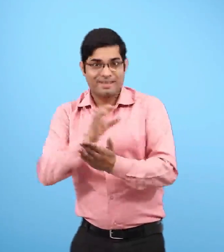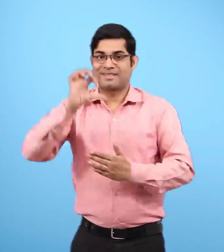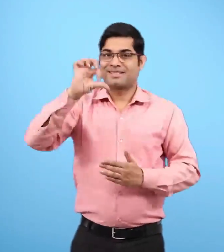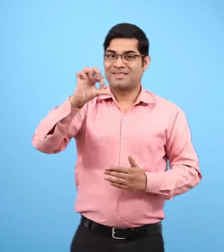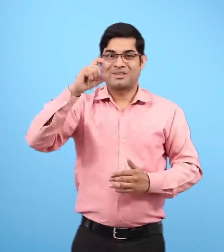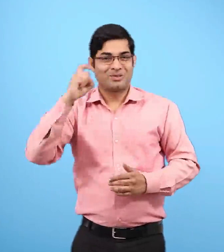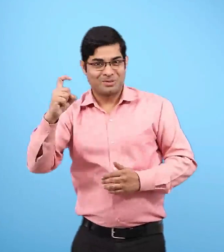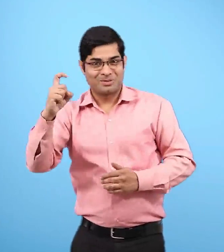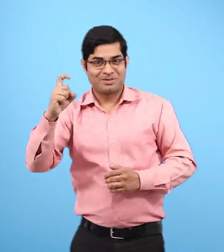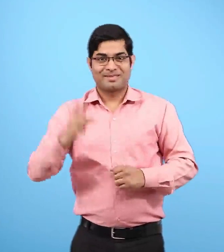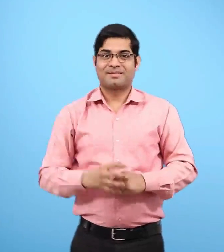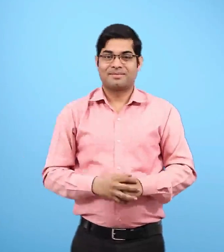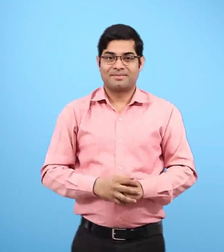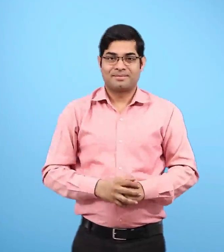Page 97.